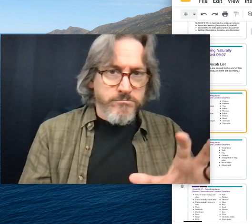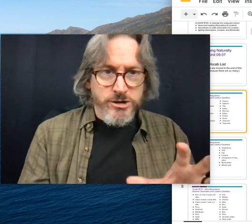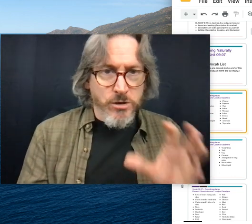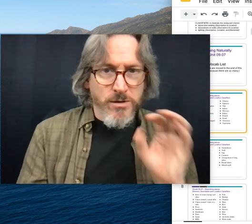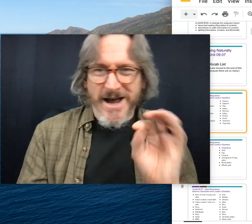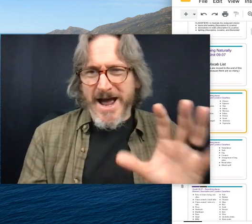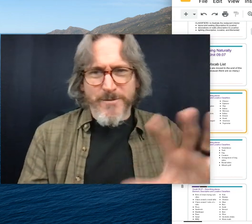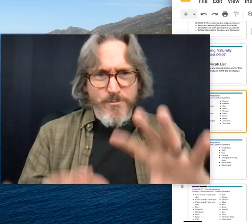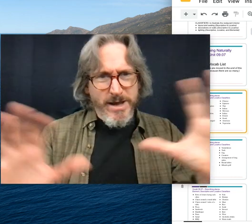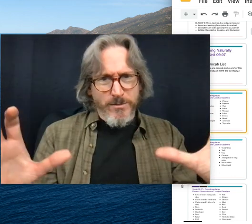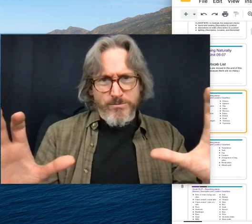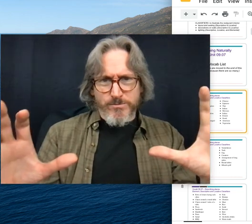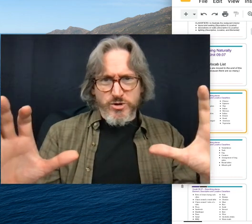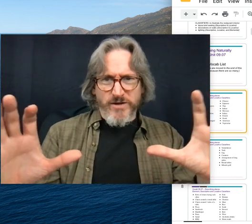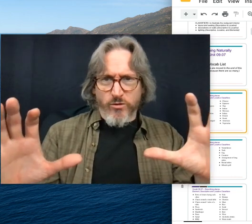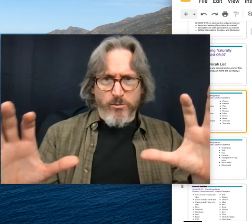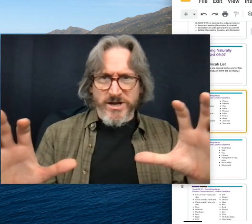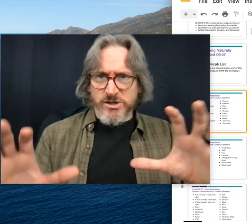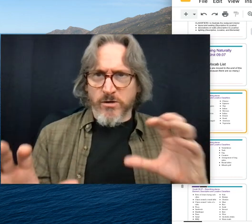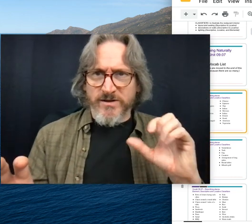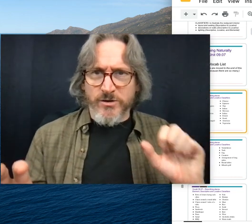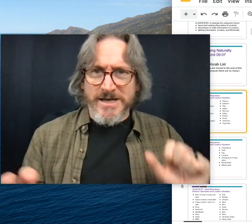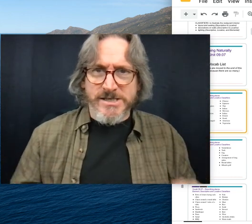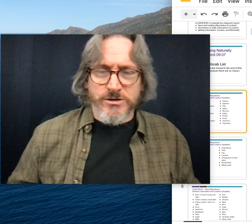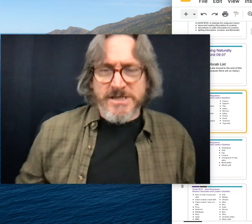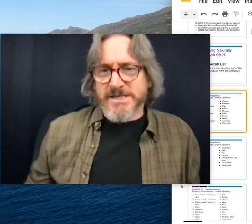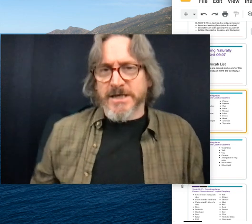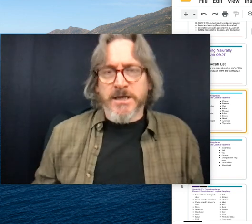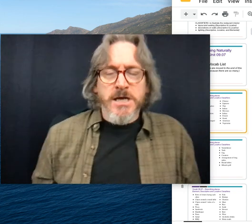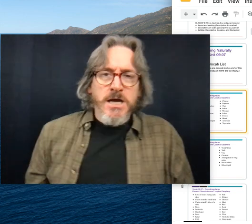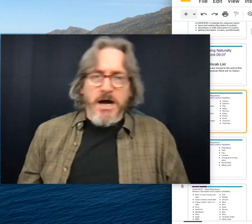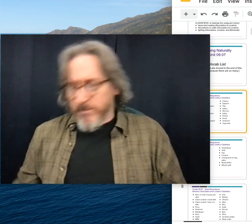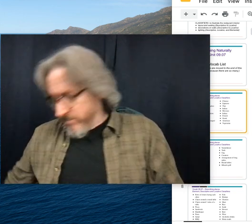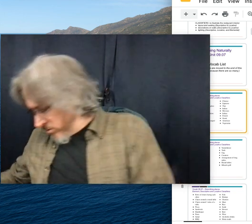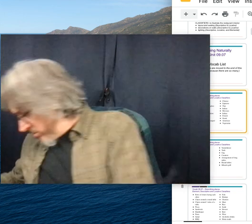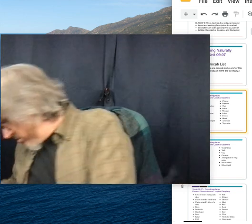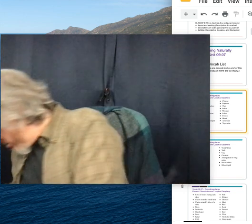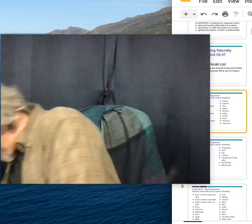Okay, so I made them 24 points, so hopefully they're easier to see.